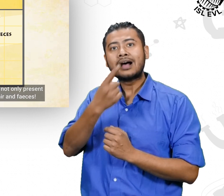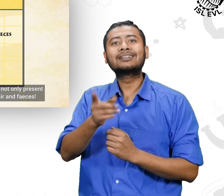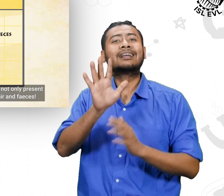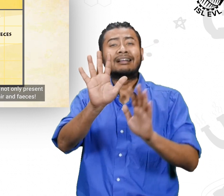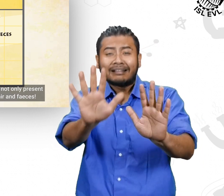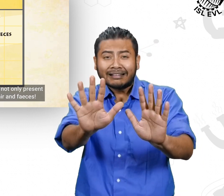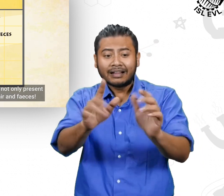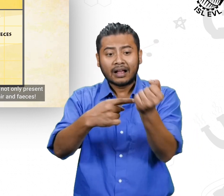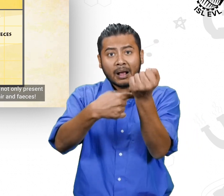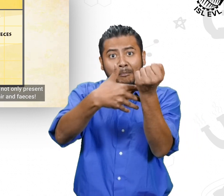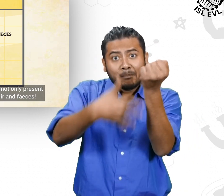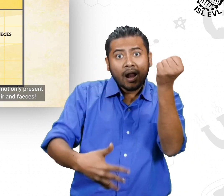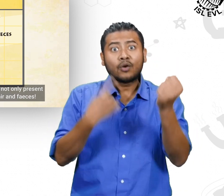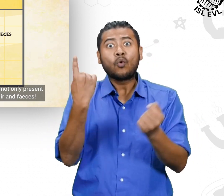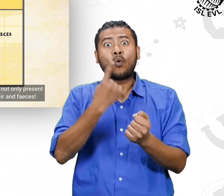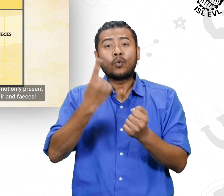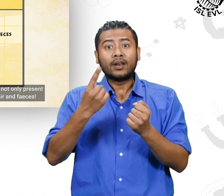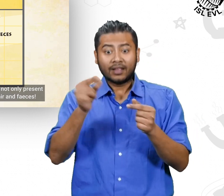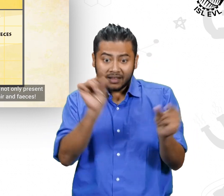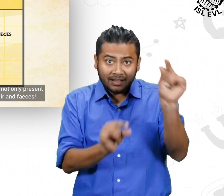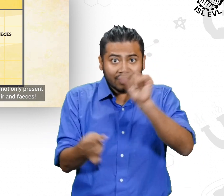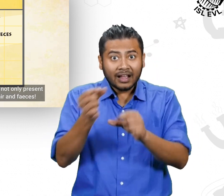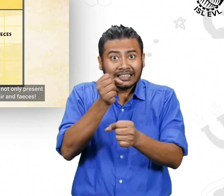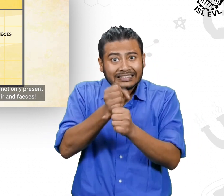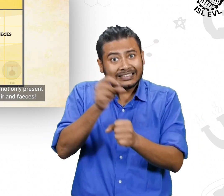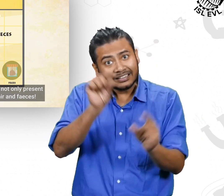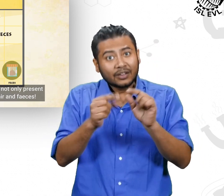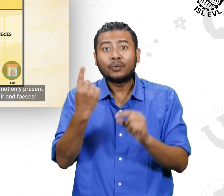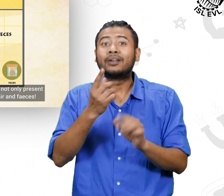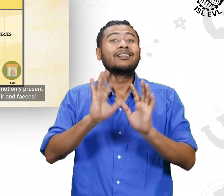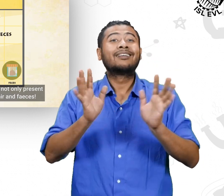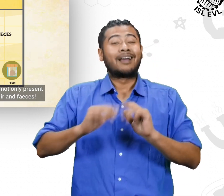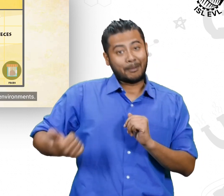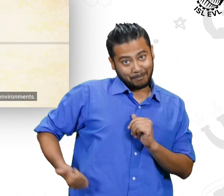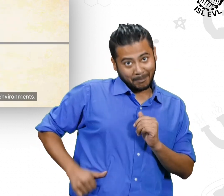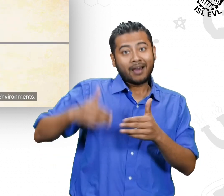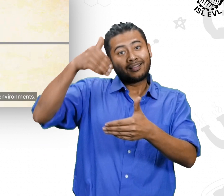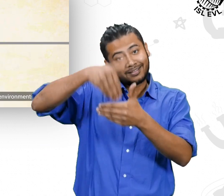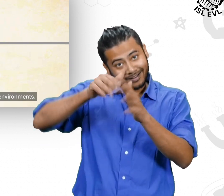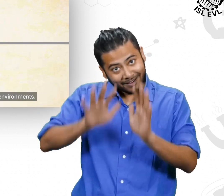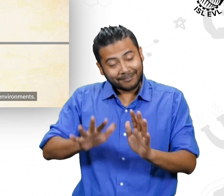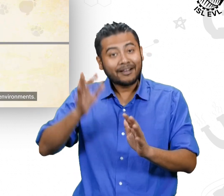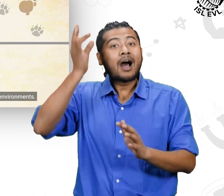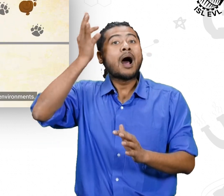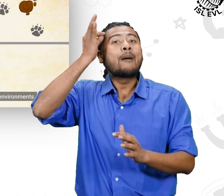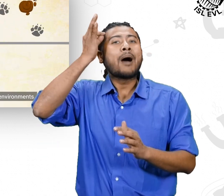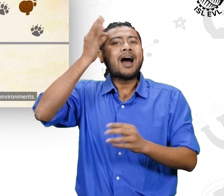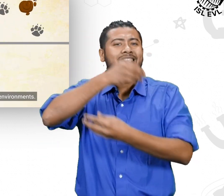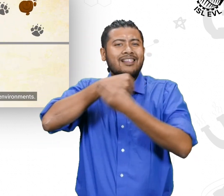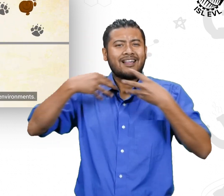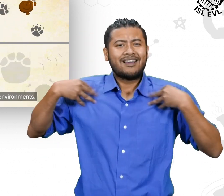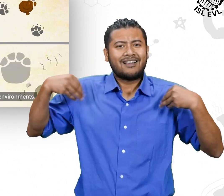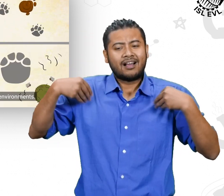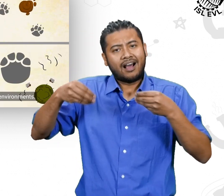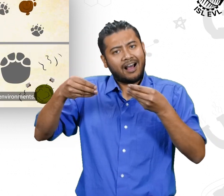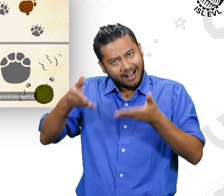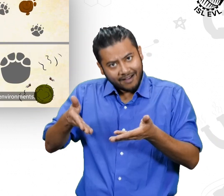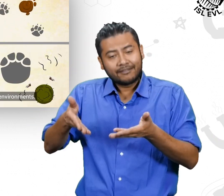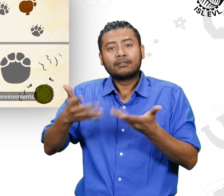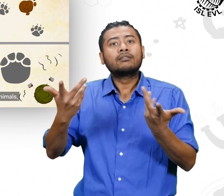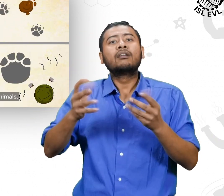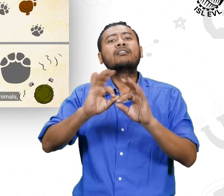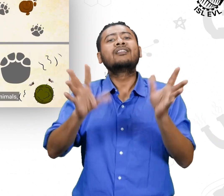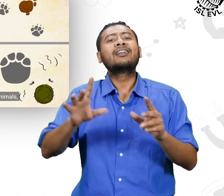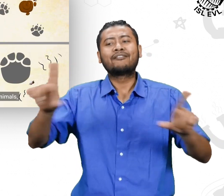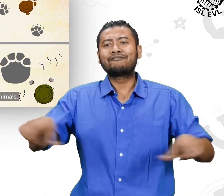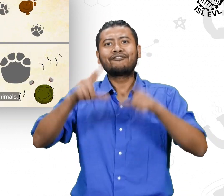not only present in the blood of these animals, but also in their hair and feces. Animals leave these biological samples in their